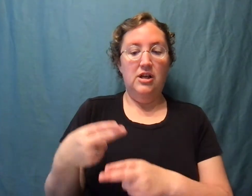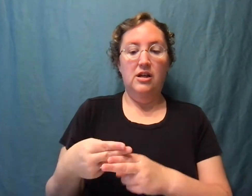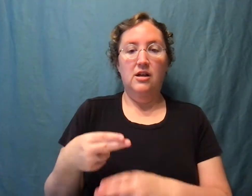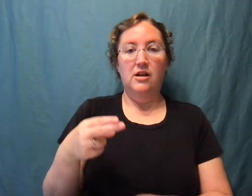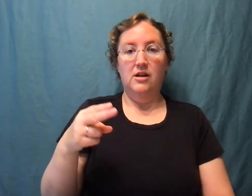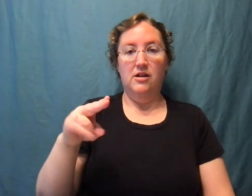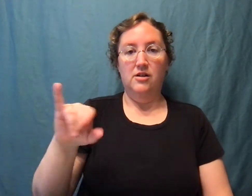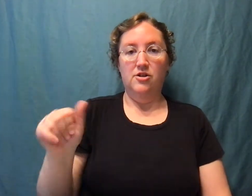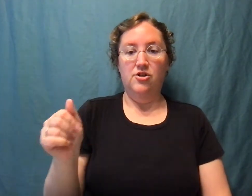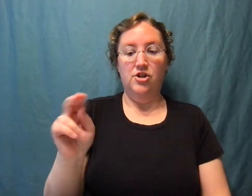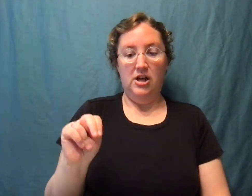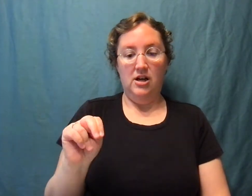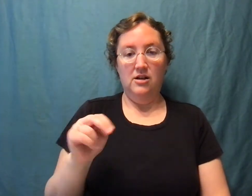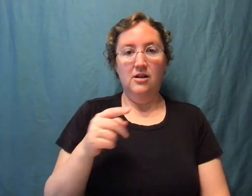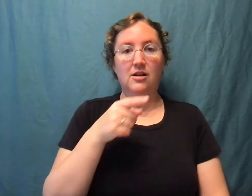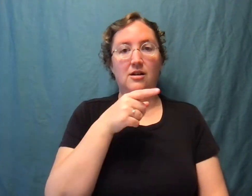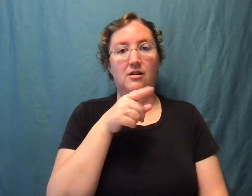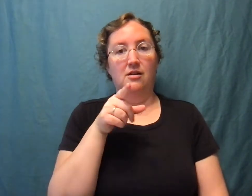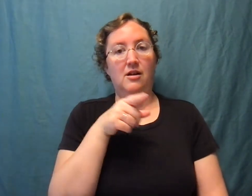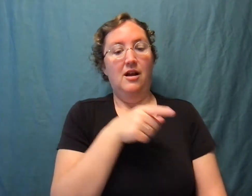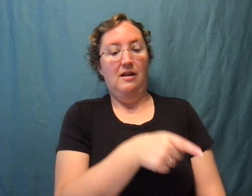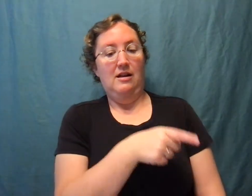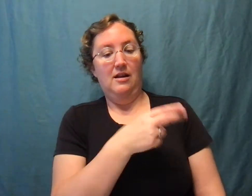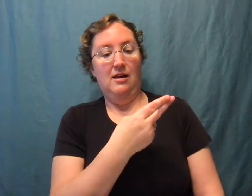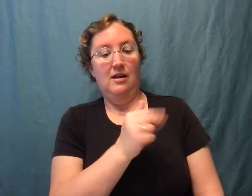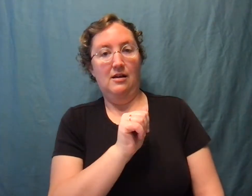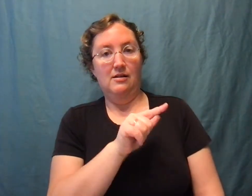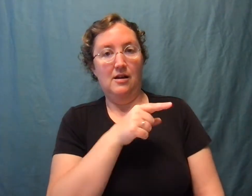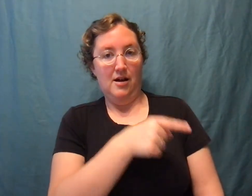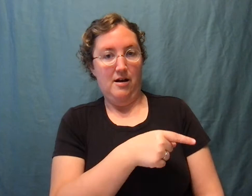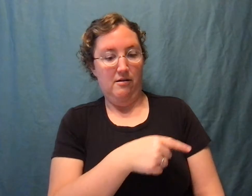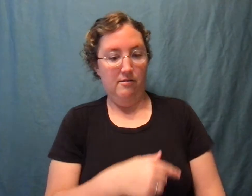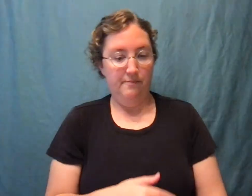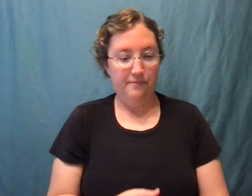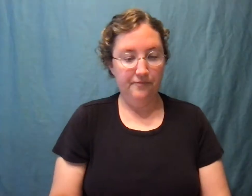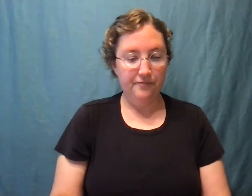she is Jan, and then he is Hal.